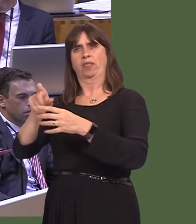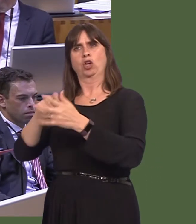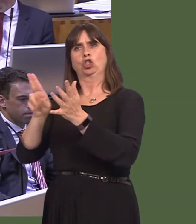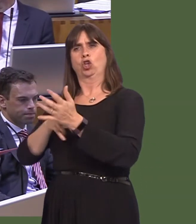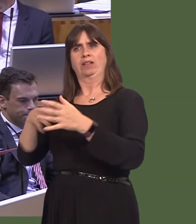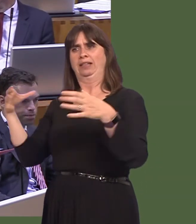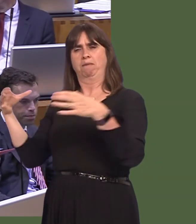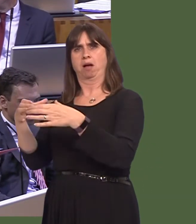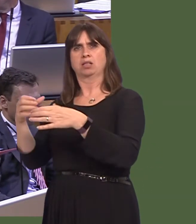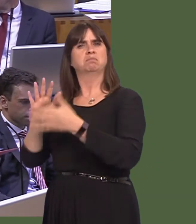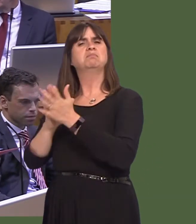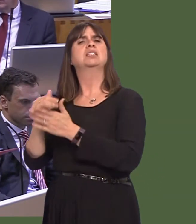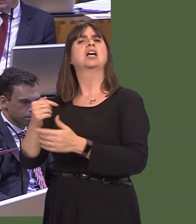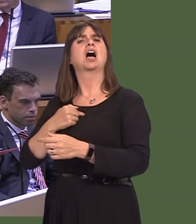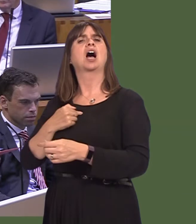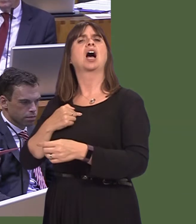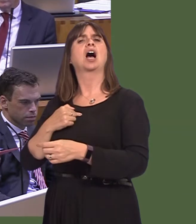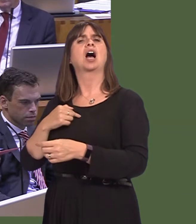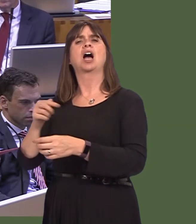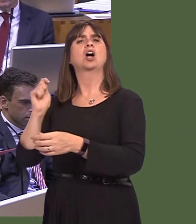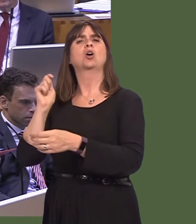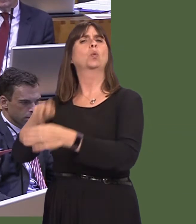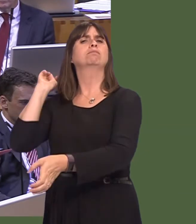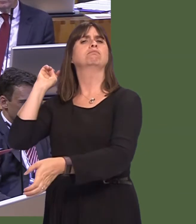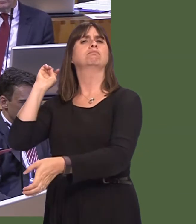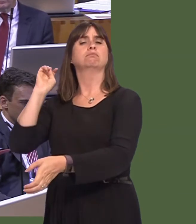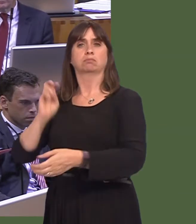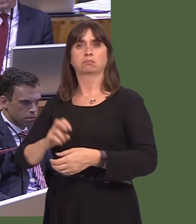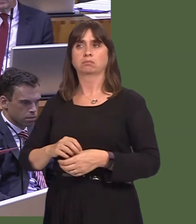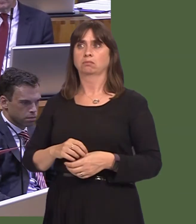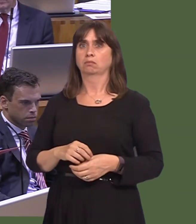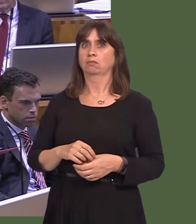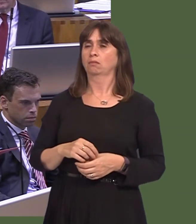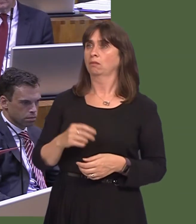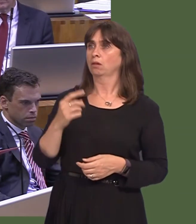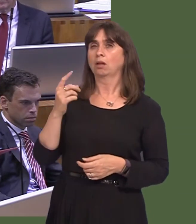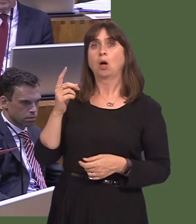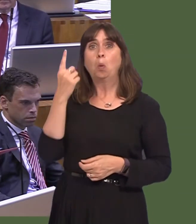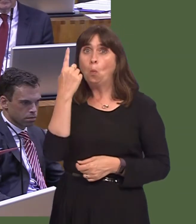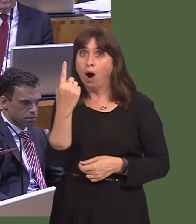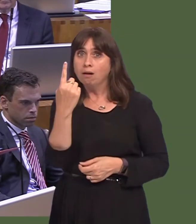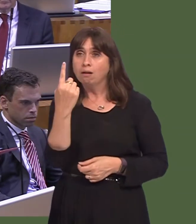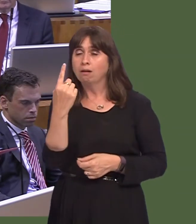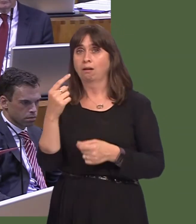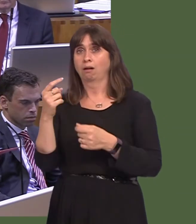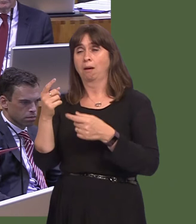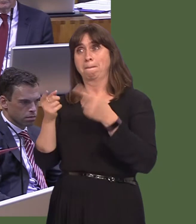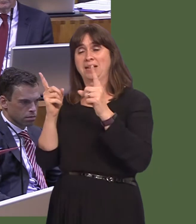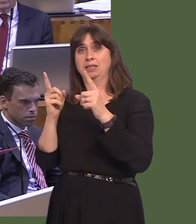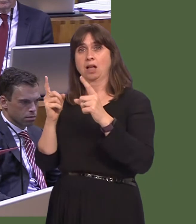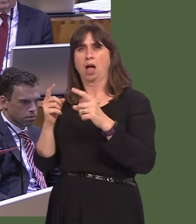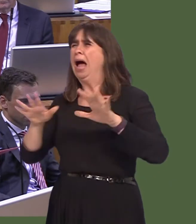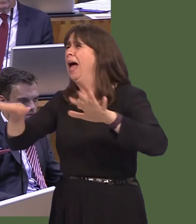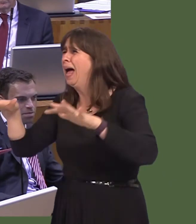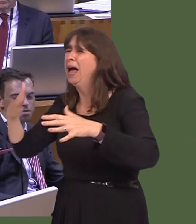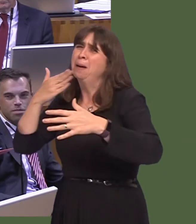Tory government is taking. You know, we have a Prime Minister who is in a position of grave weakness, who has to appeal for unity within her own